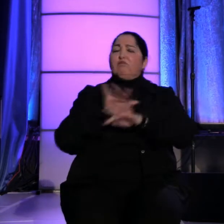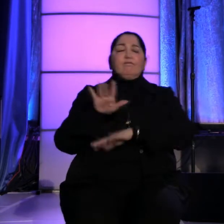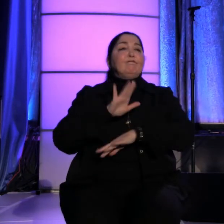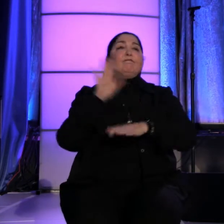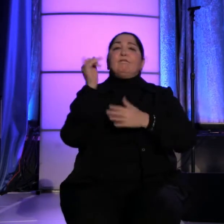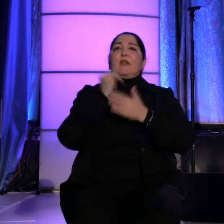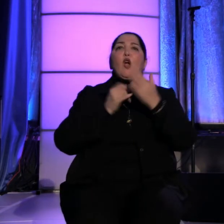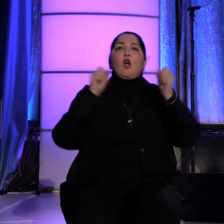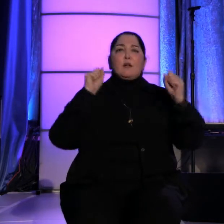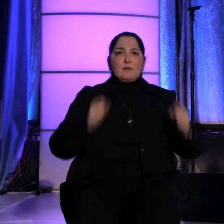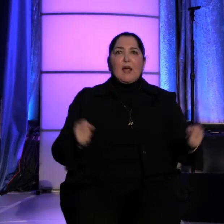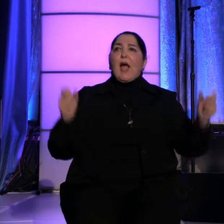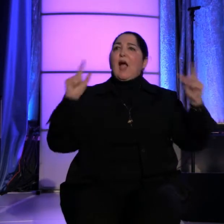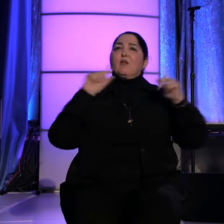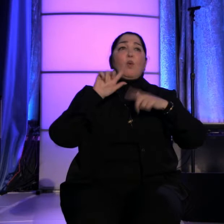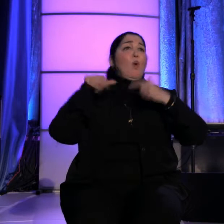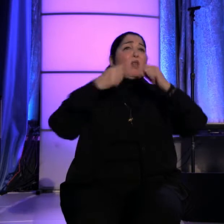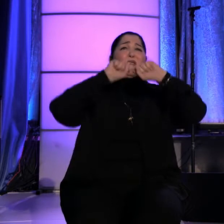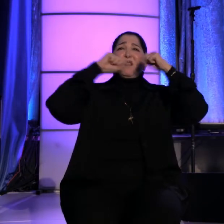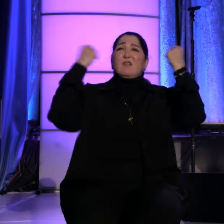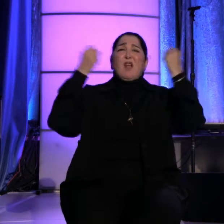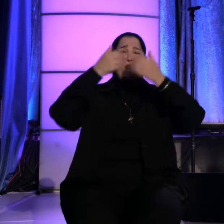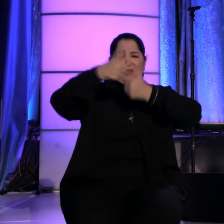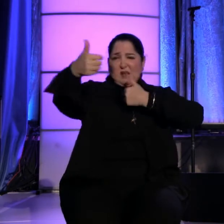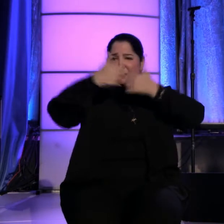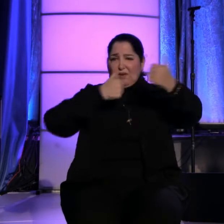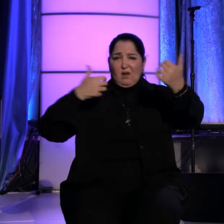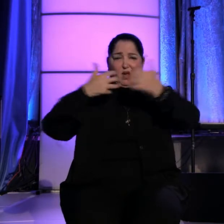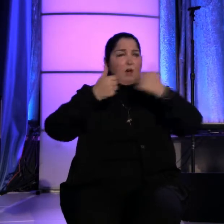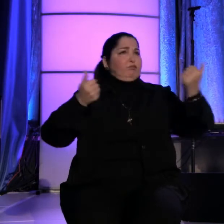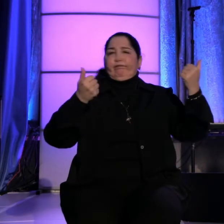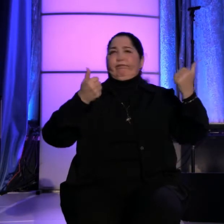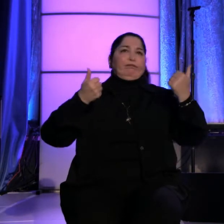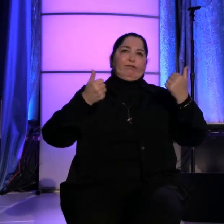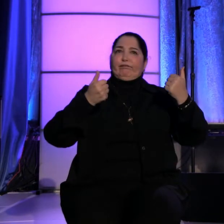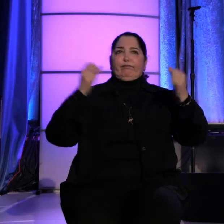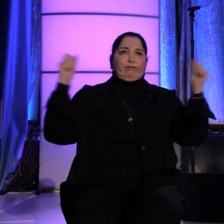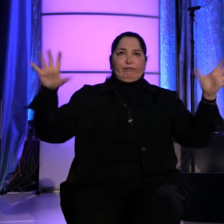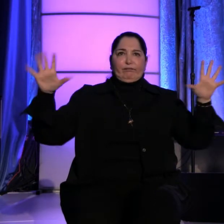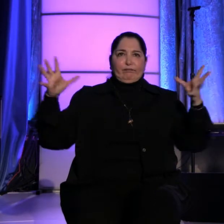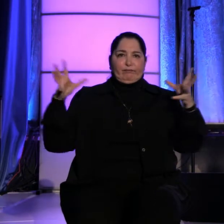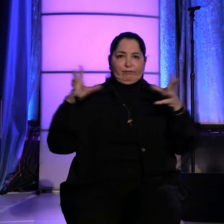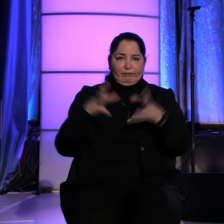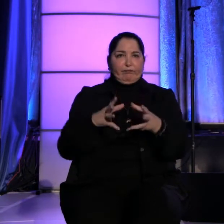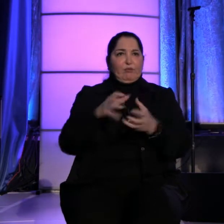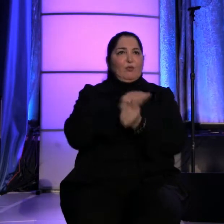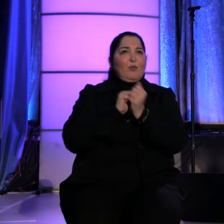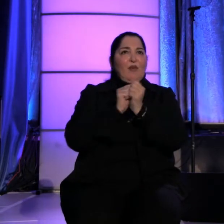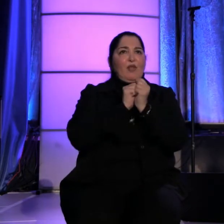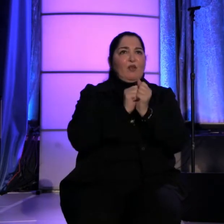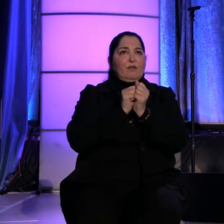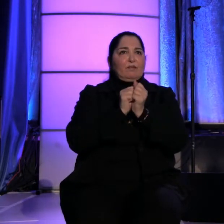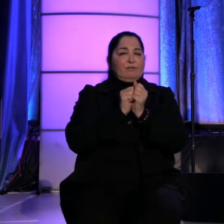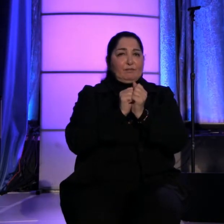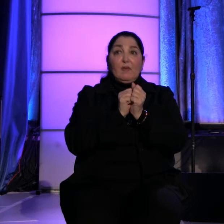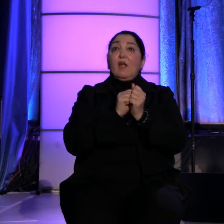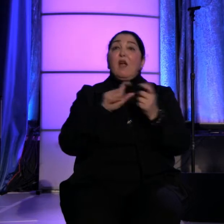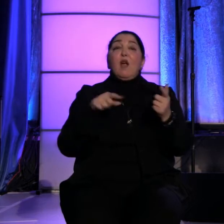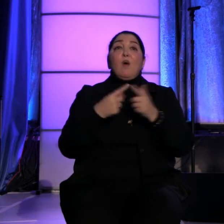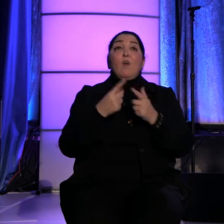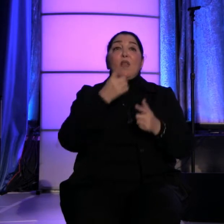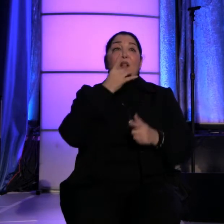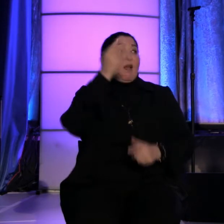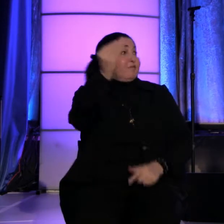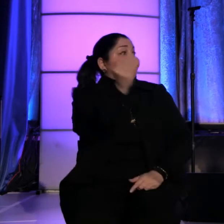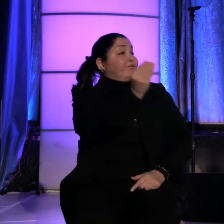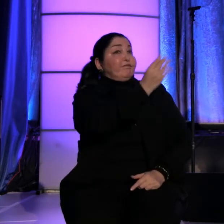rare ability to diminish societal divisions rather than exacerbate them. And when the spotlights appear on stage,